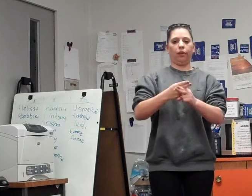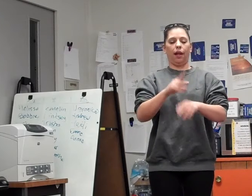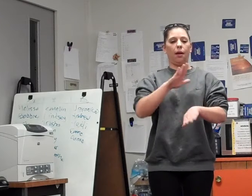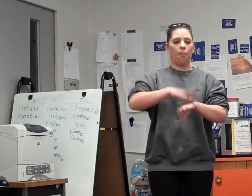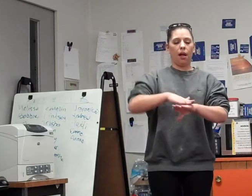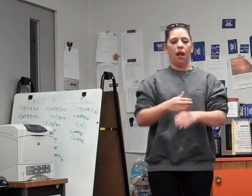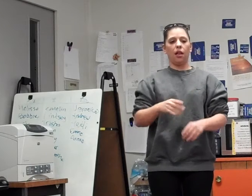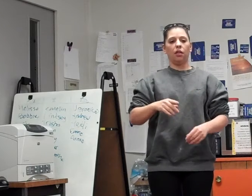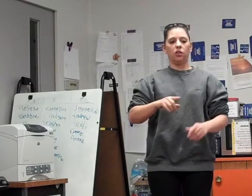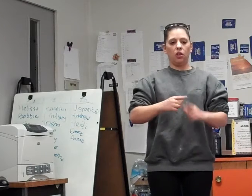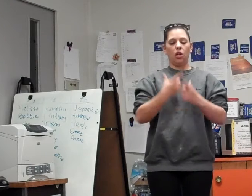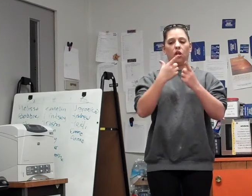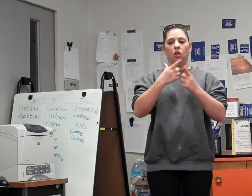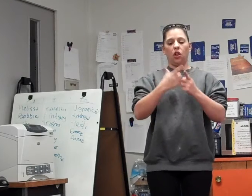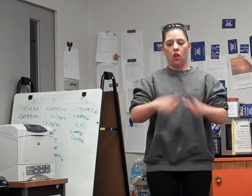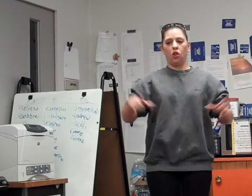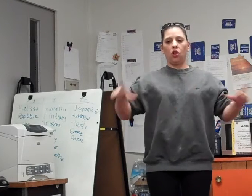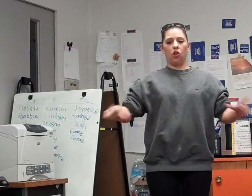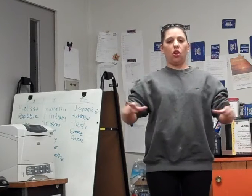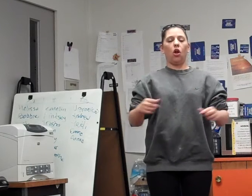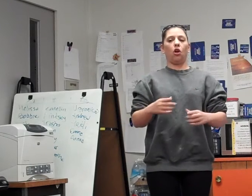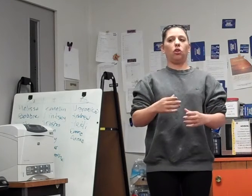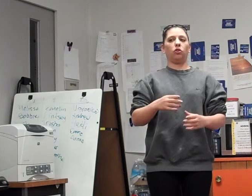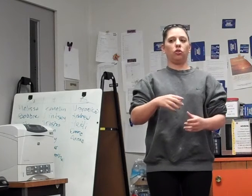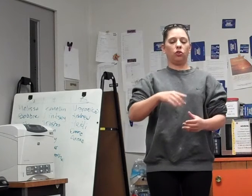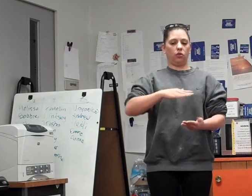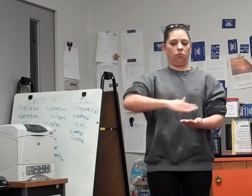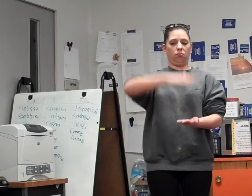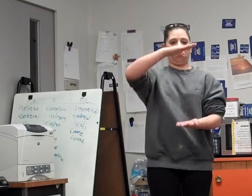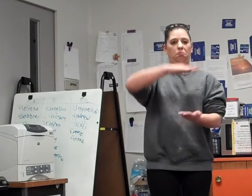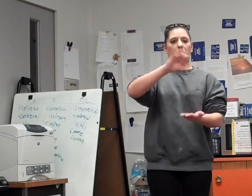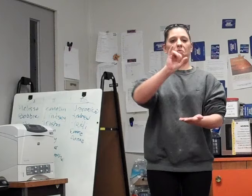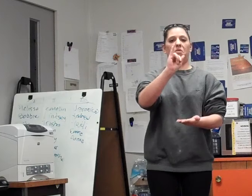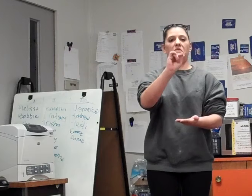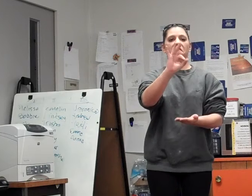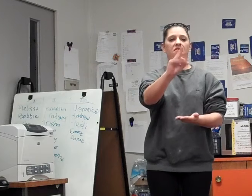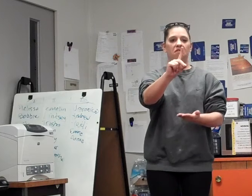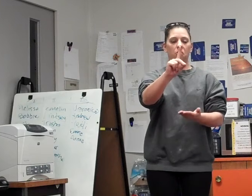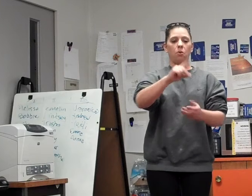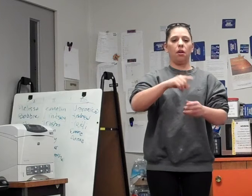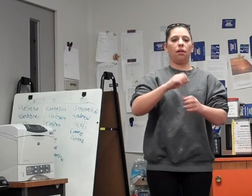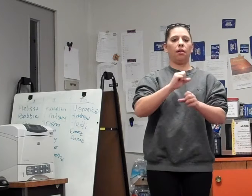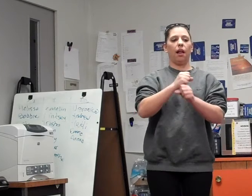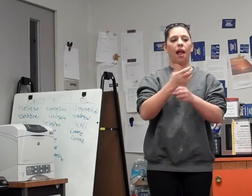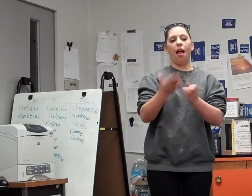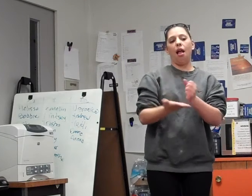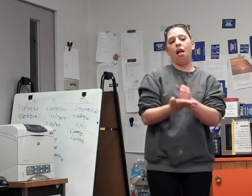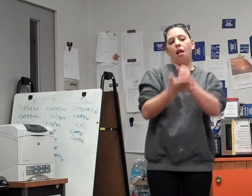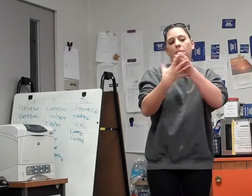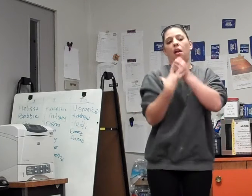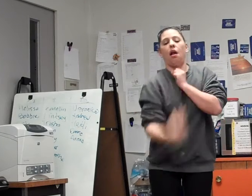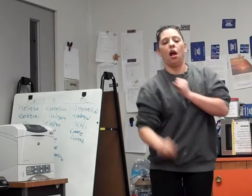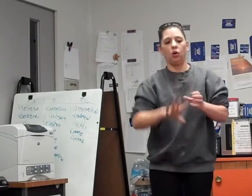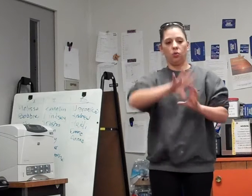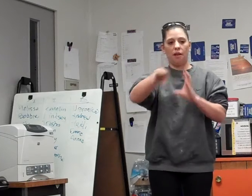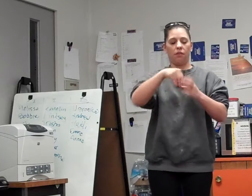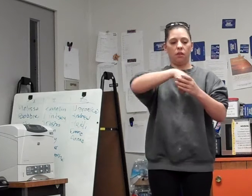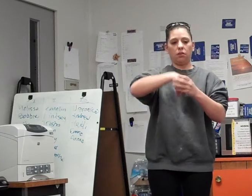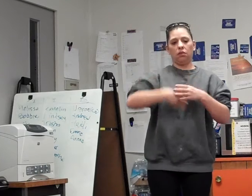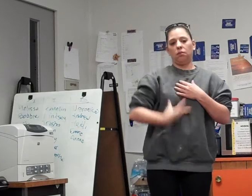large volume of fluid that causes one to evacuate the whole intestine. Small intestine, which is 20 to 30 feet, along